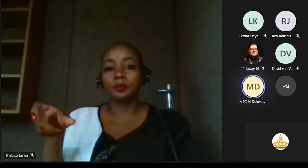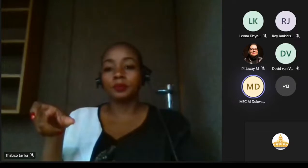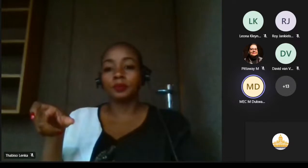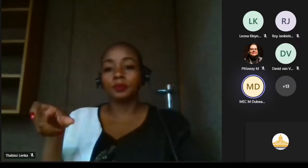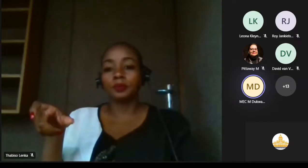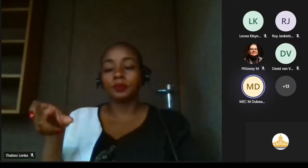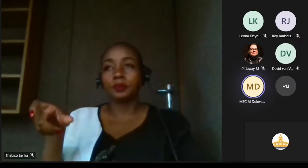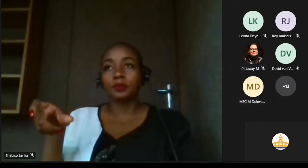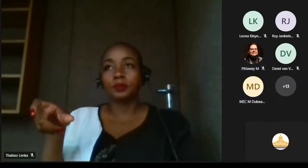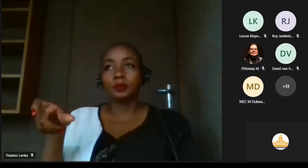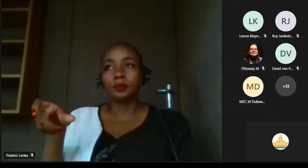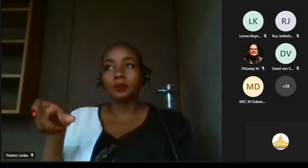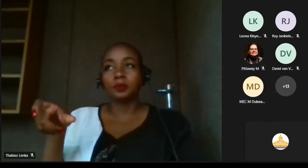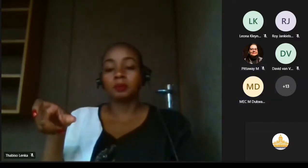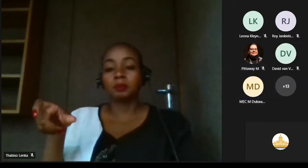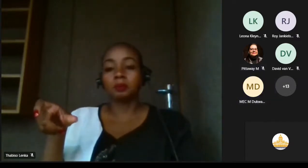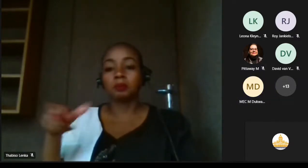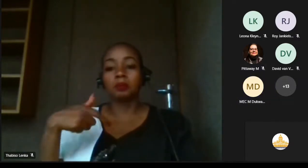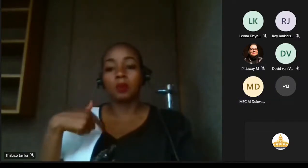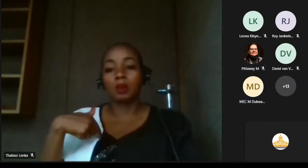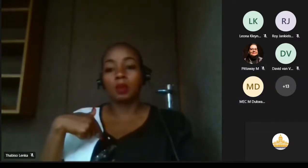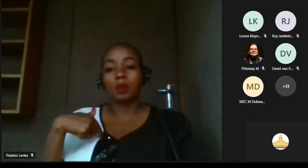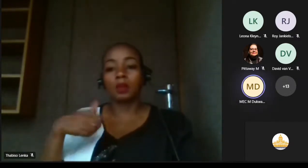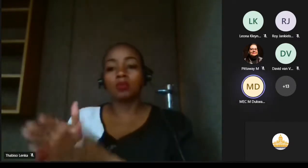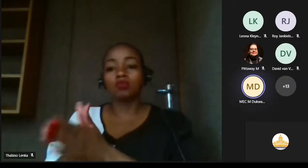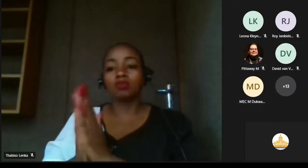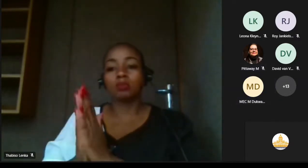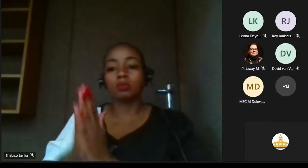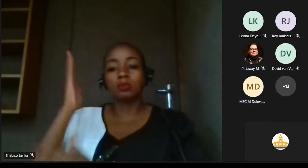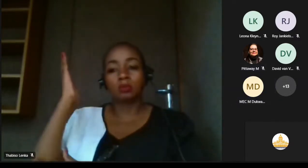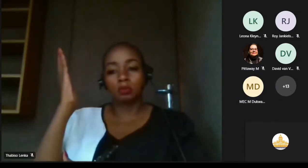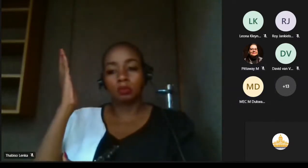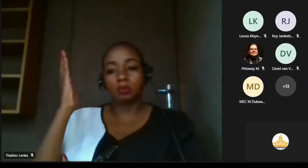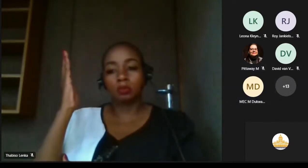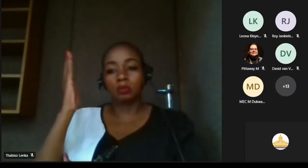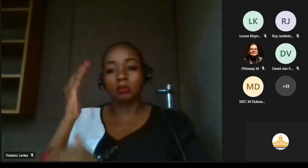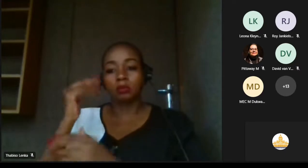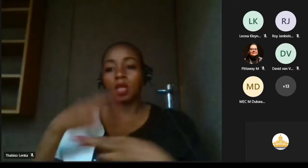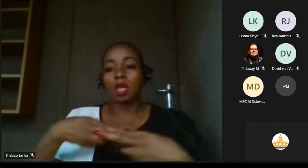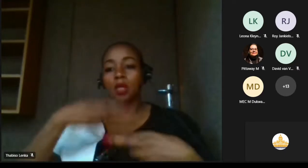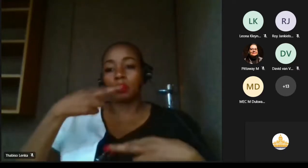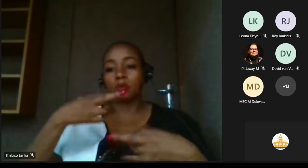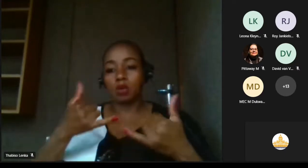I ask that we table this report now, please.